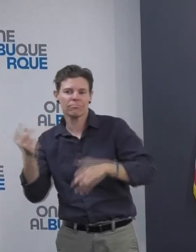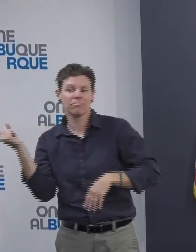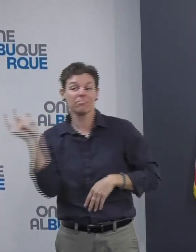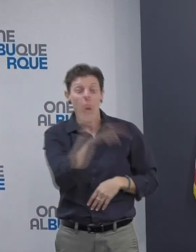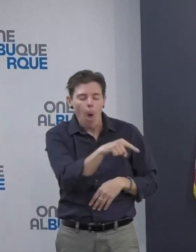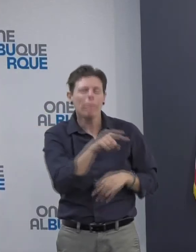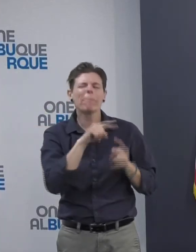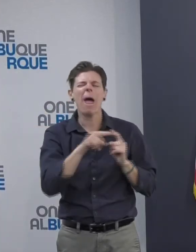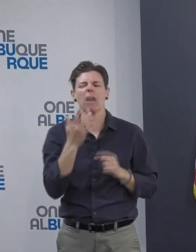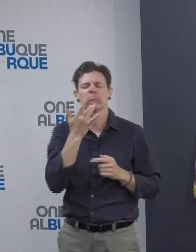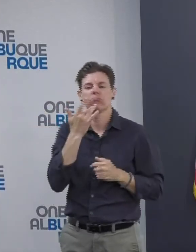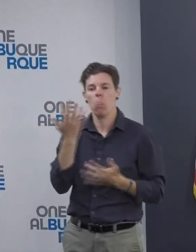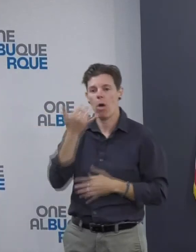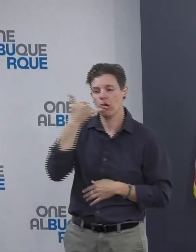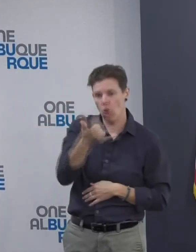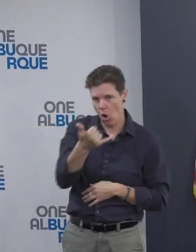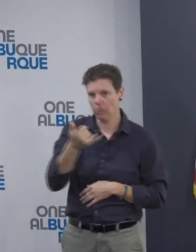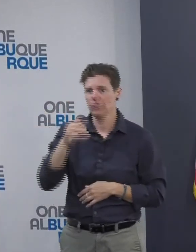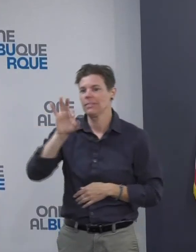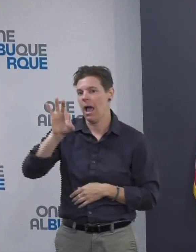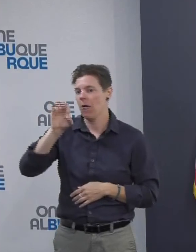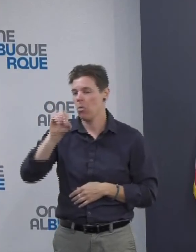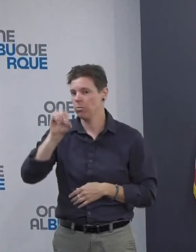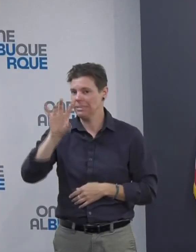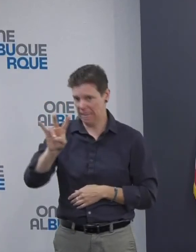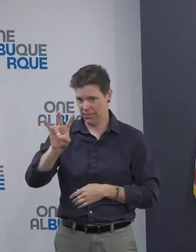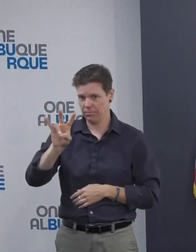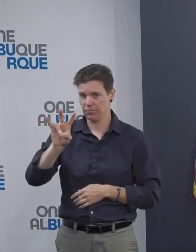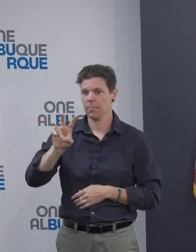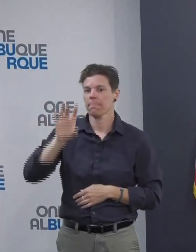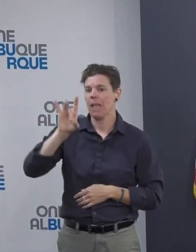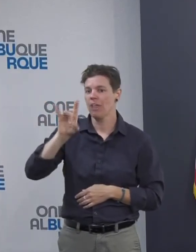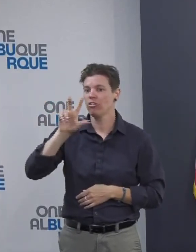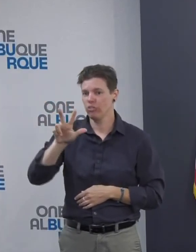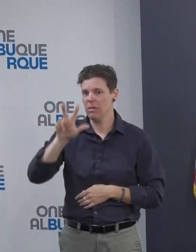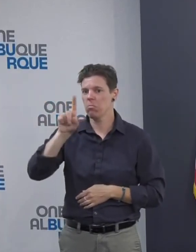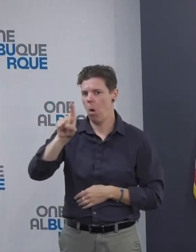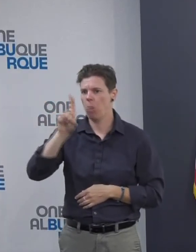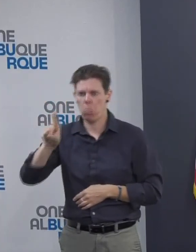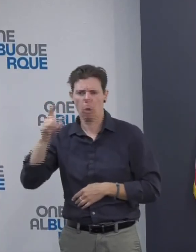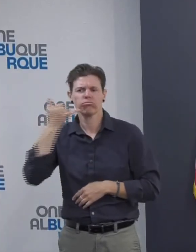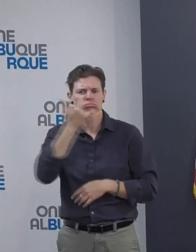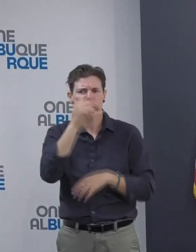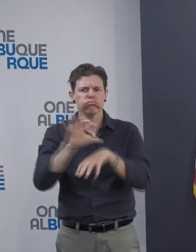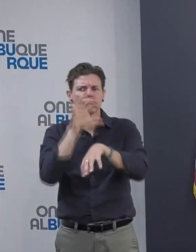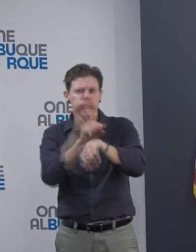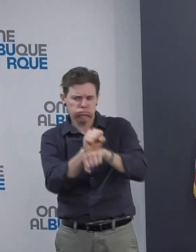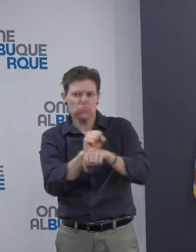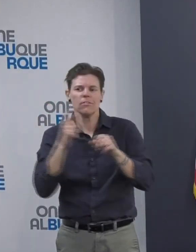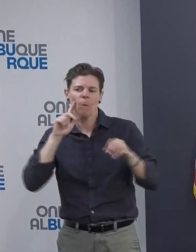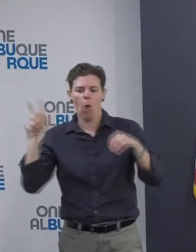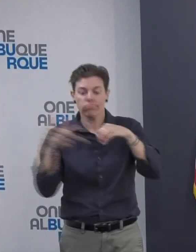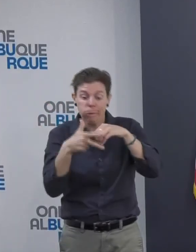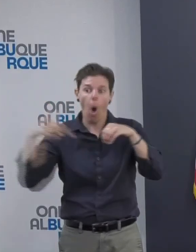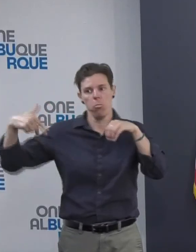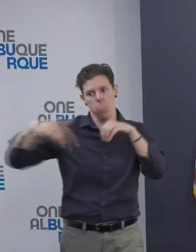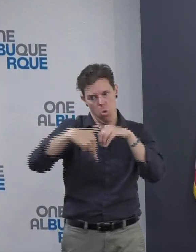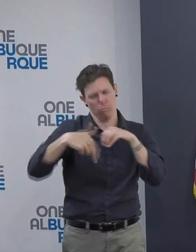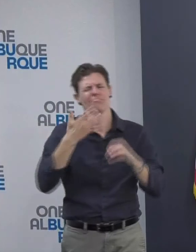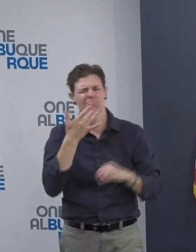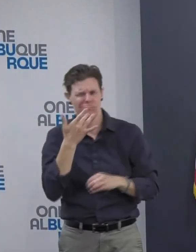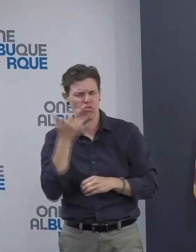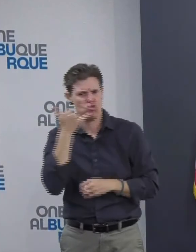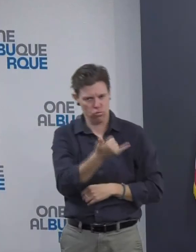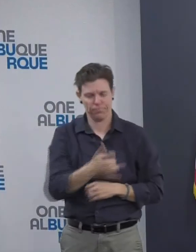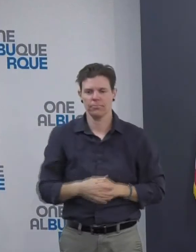907-8311 to try and get you registered so you can get in there and get your test. As a reminder,